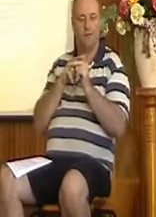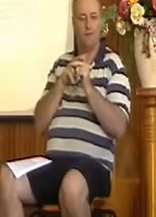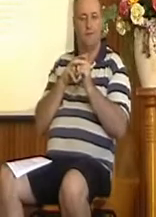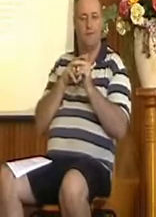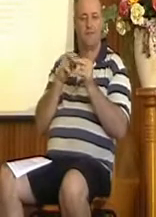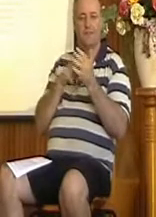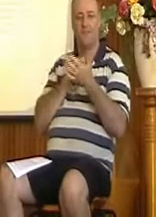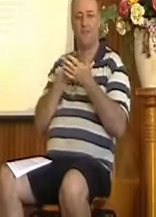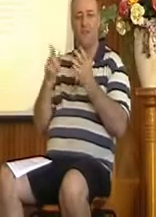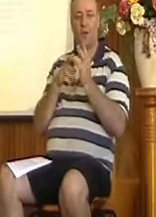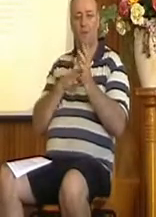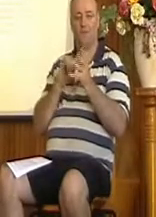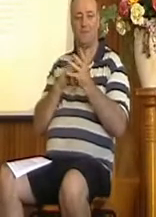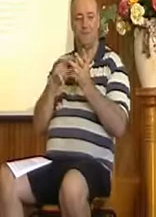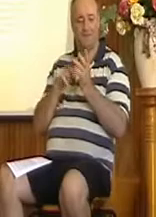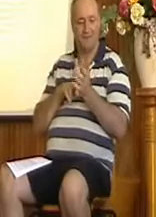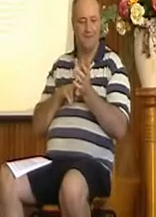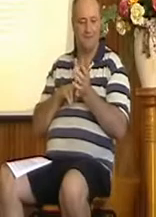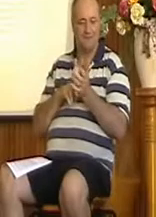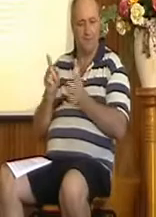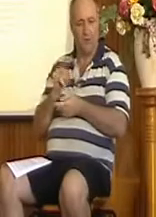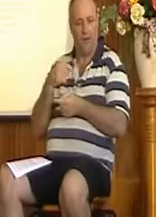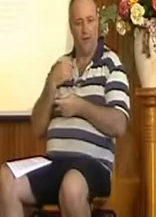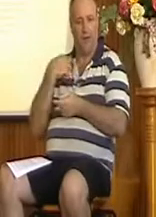What do I think of next?